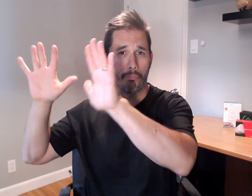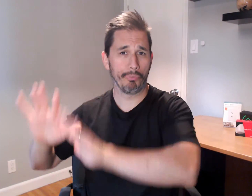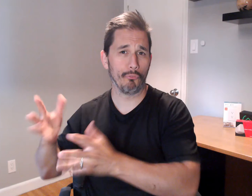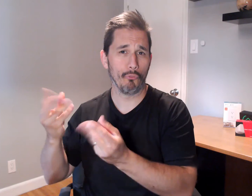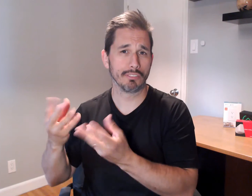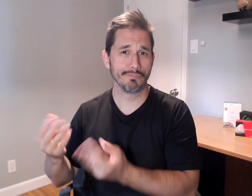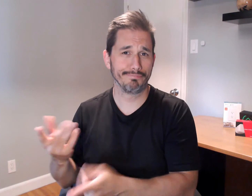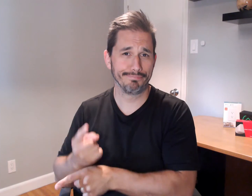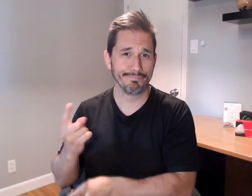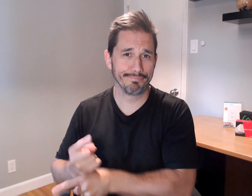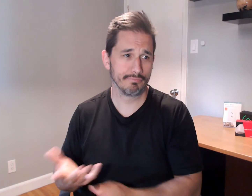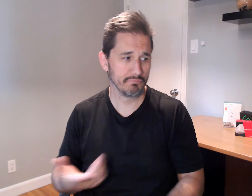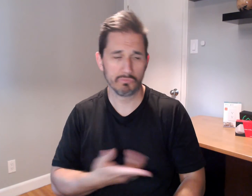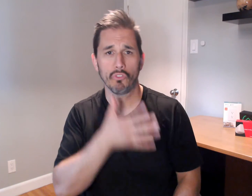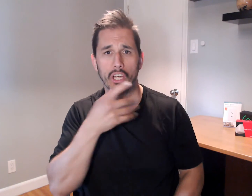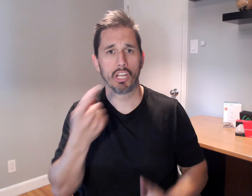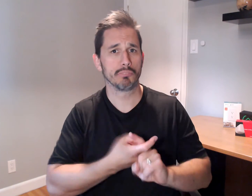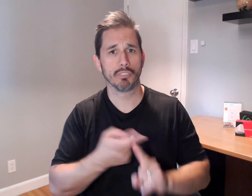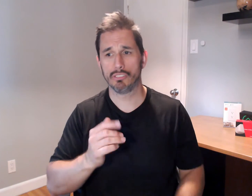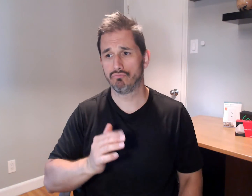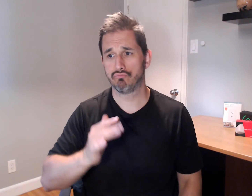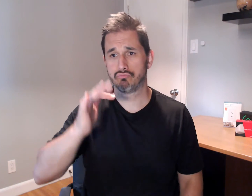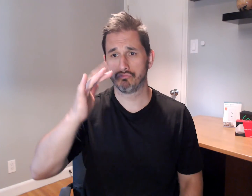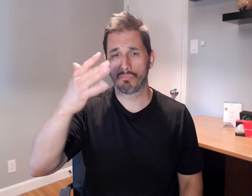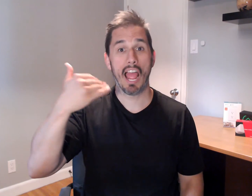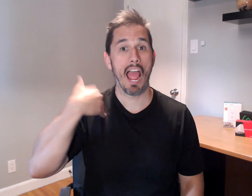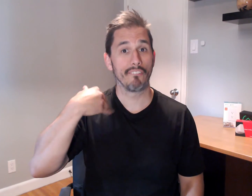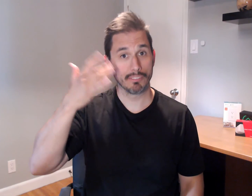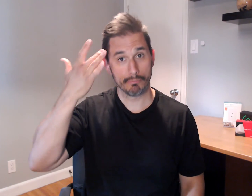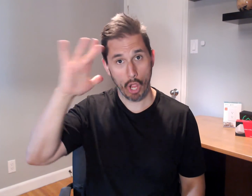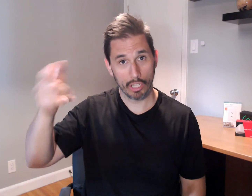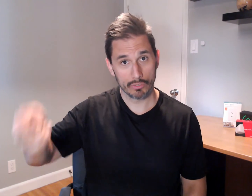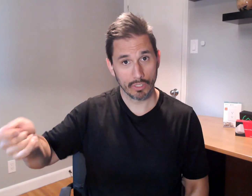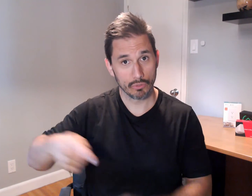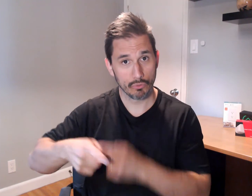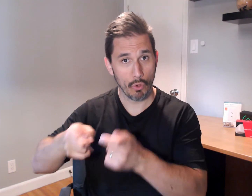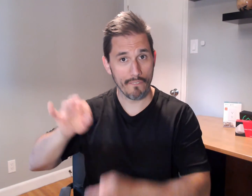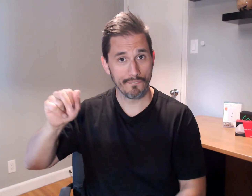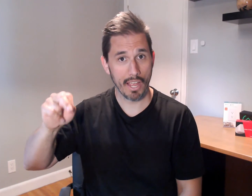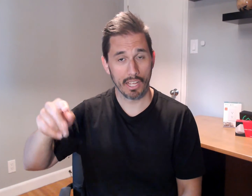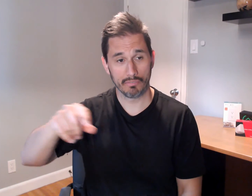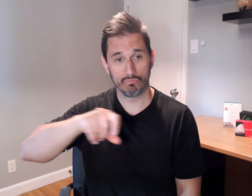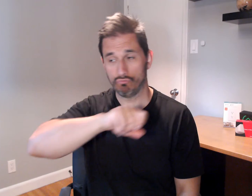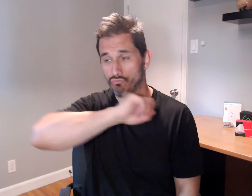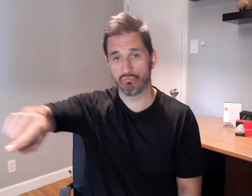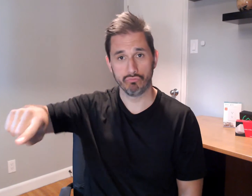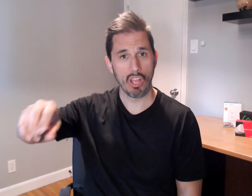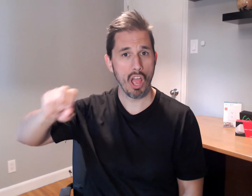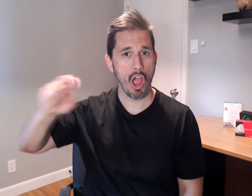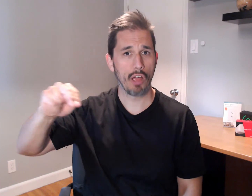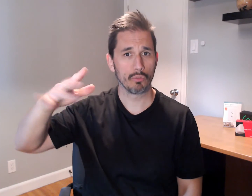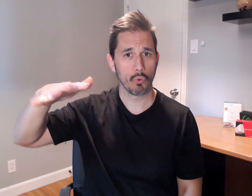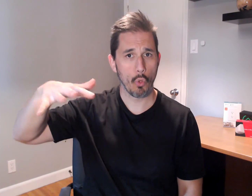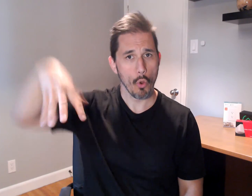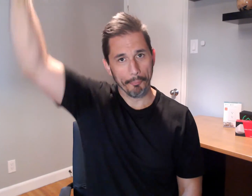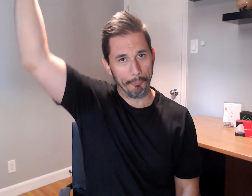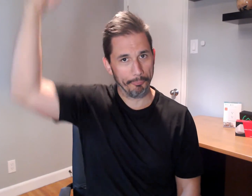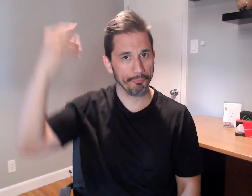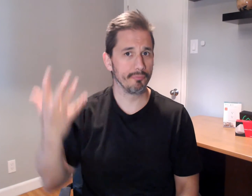wet if you're making pasta or boiling a sauce or something. That way, if you use the humidity